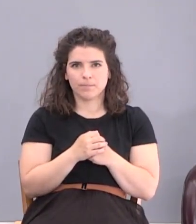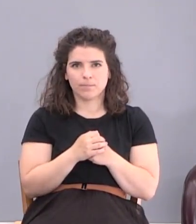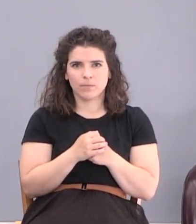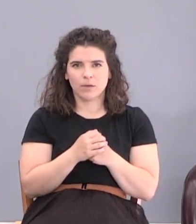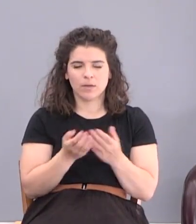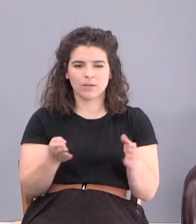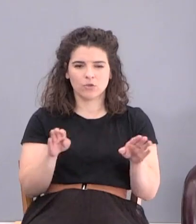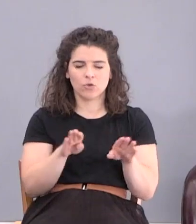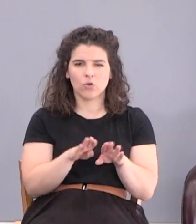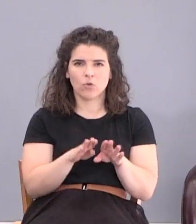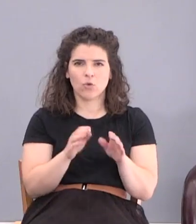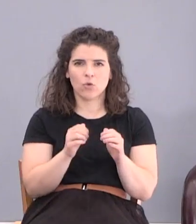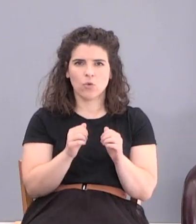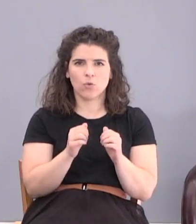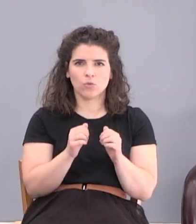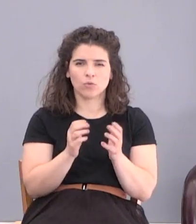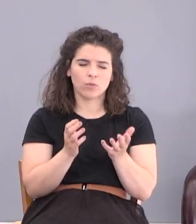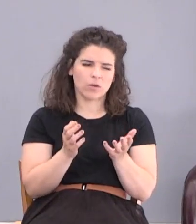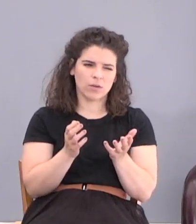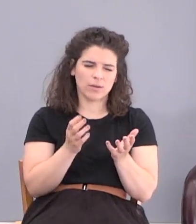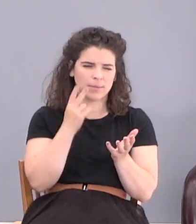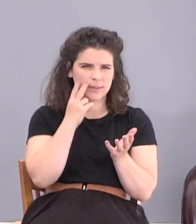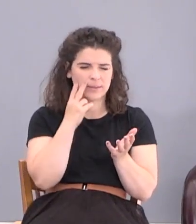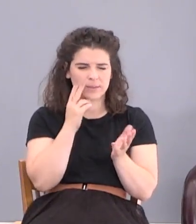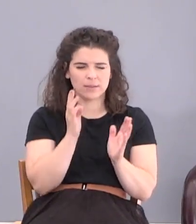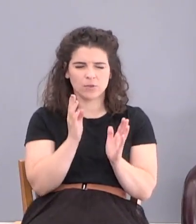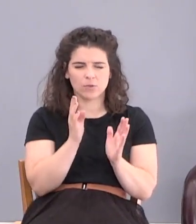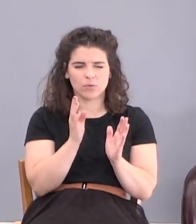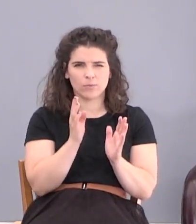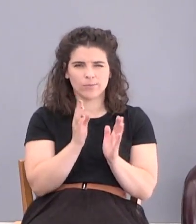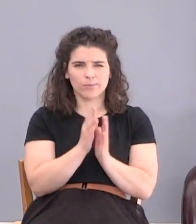Let's close. Let's see.